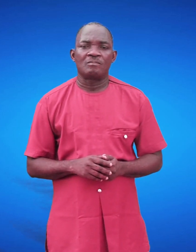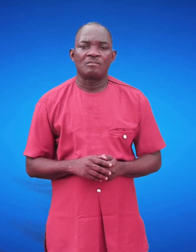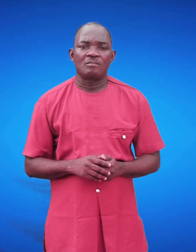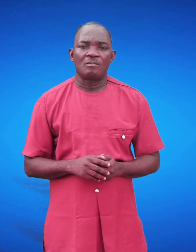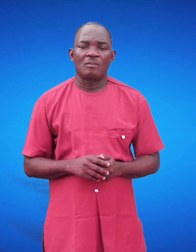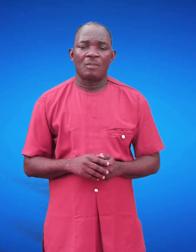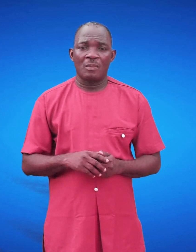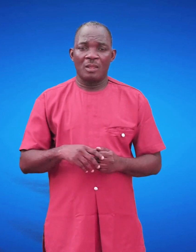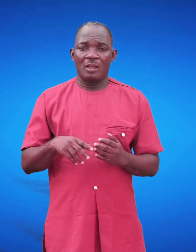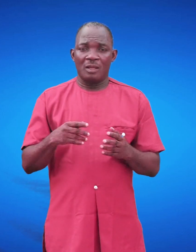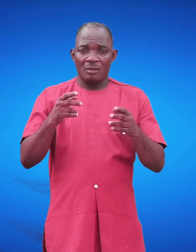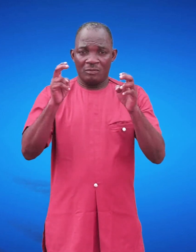Respect.